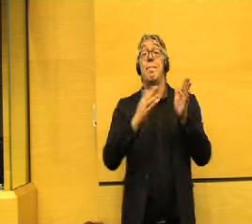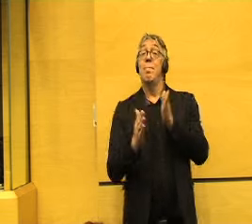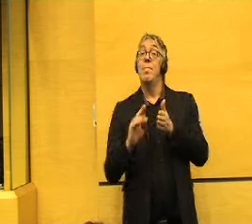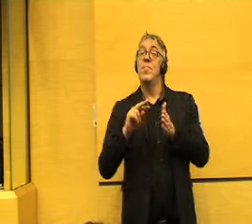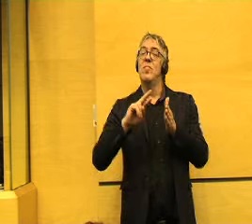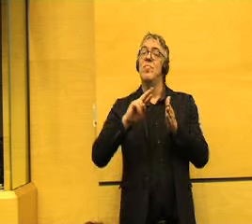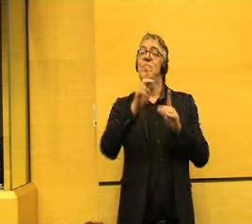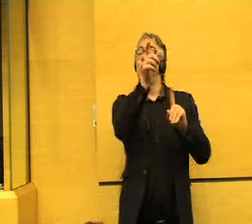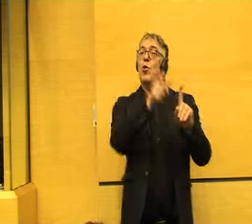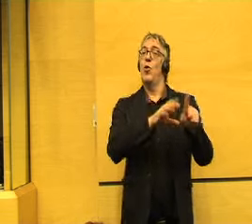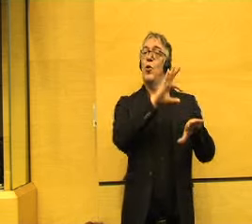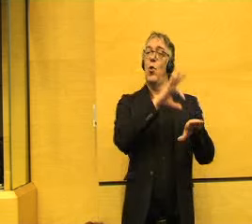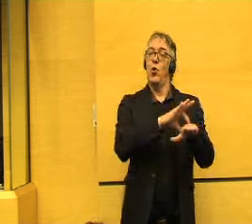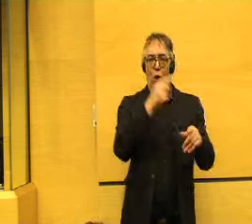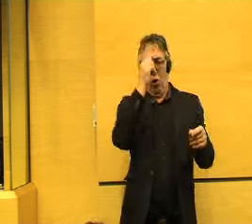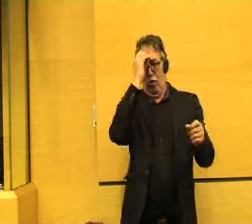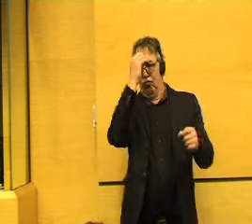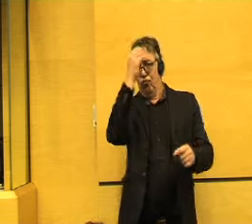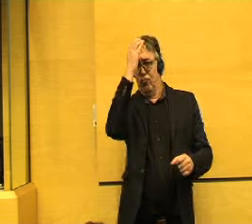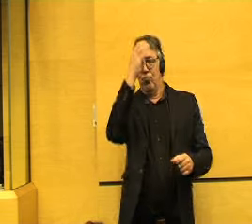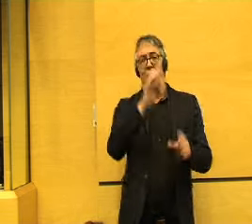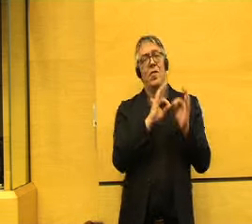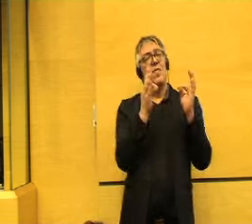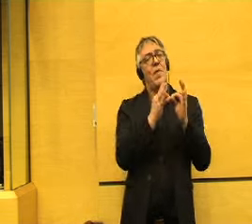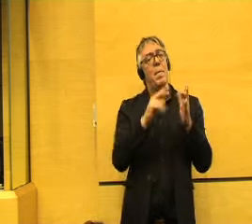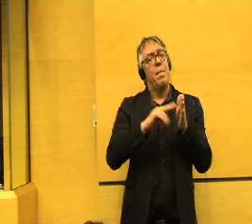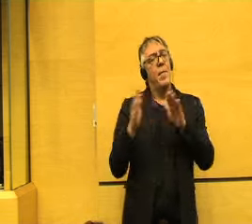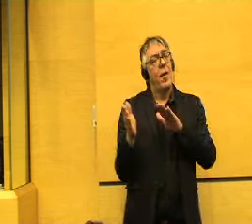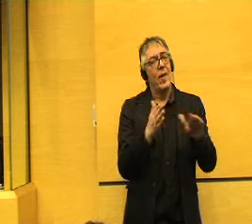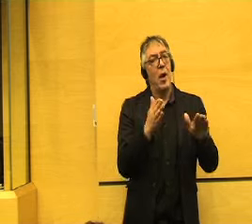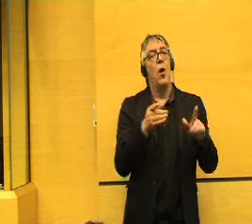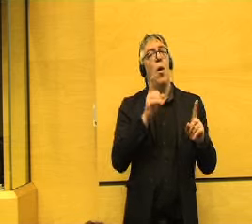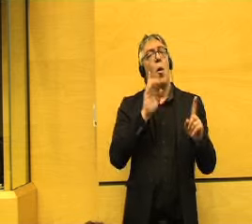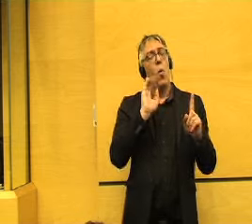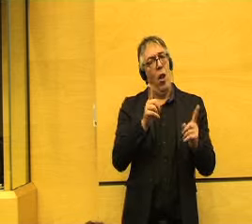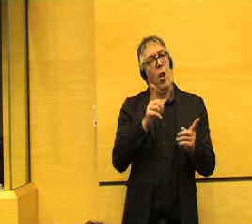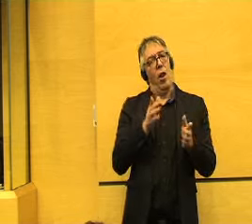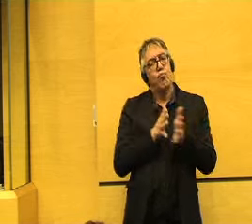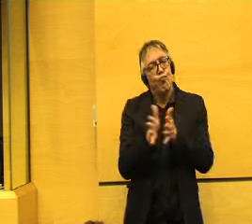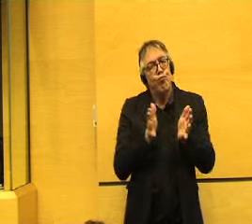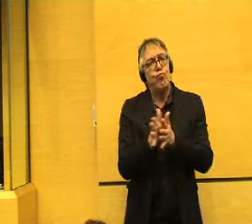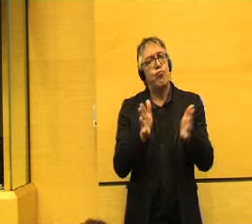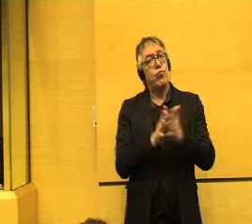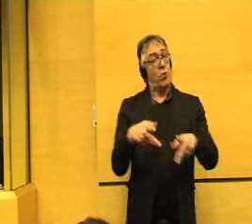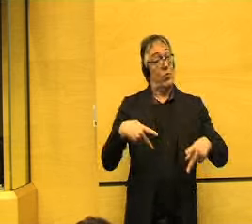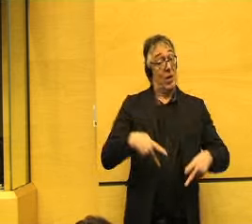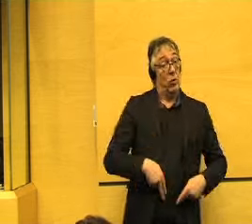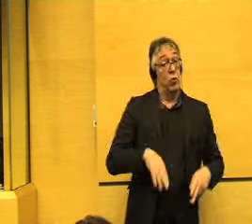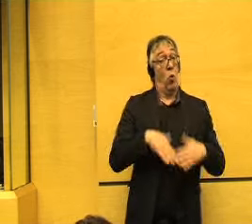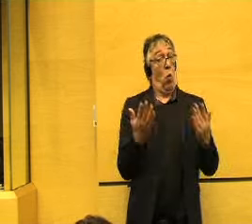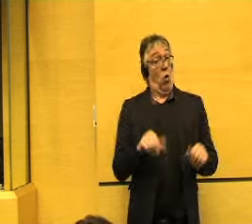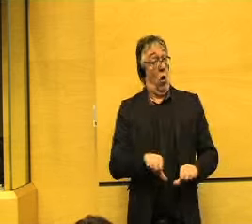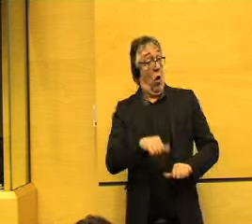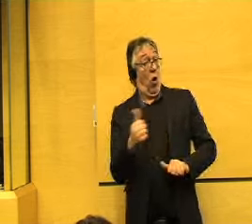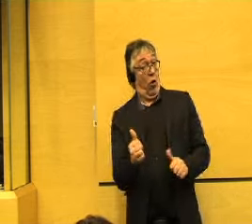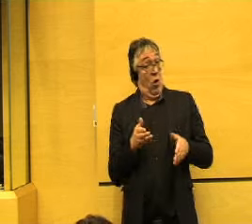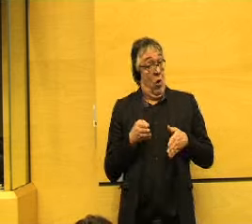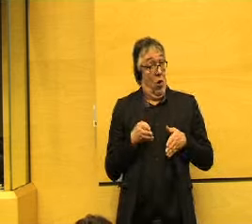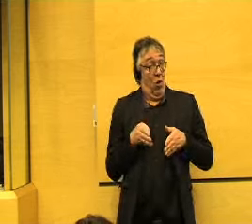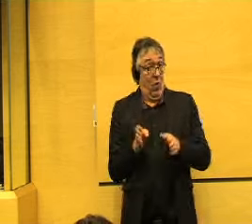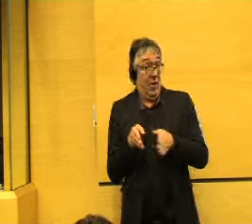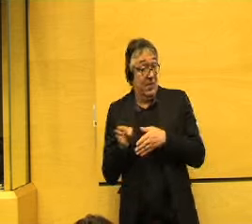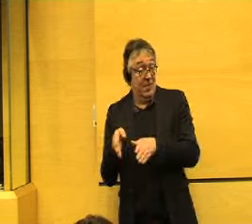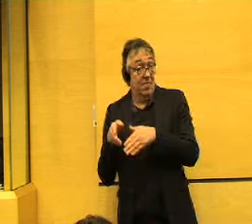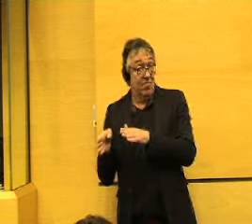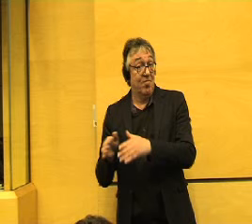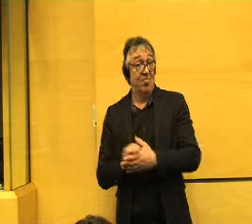informs all details of sterilization as well as alternative methods to ensure supported